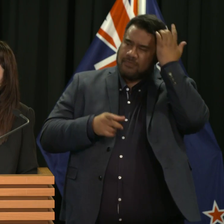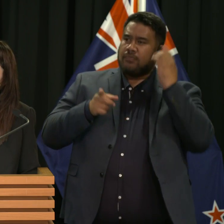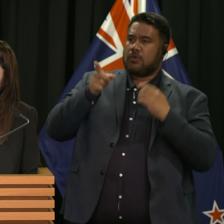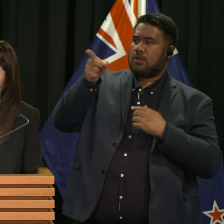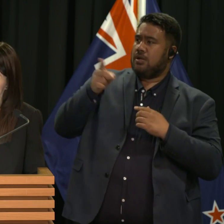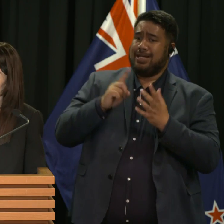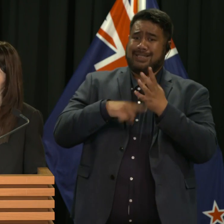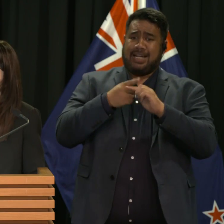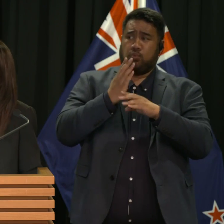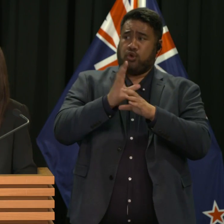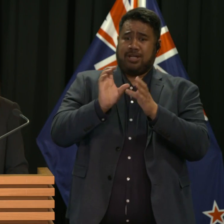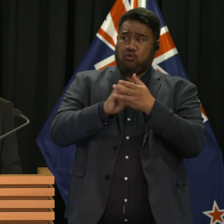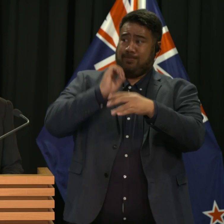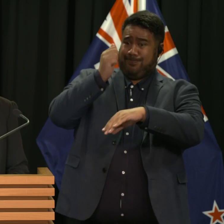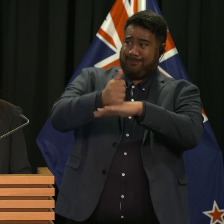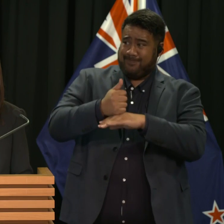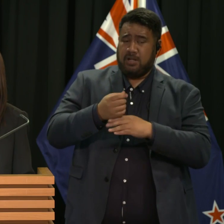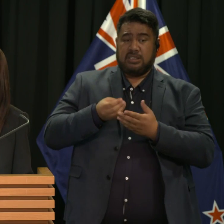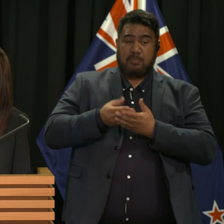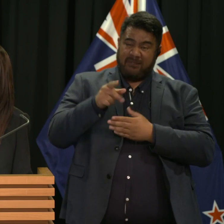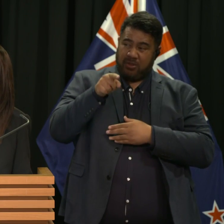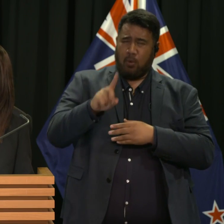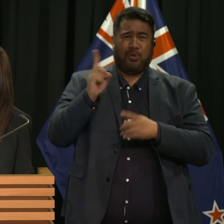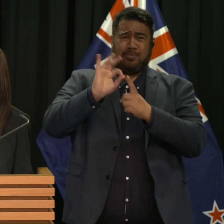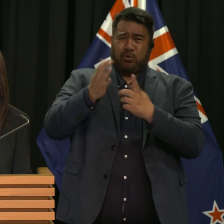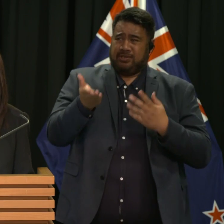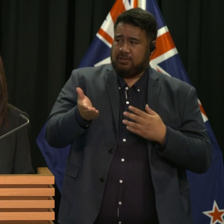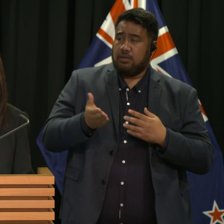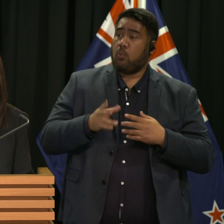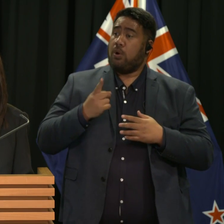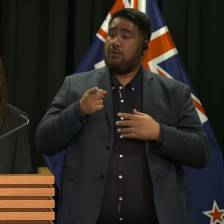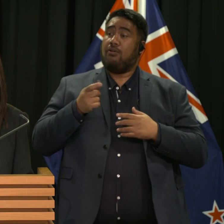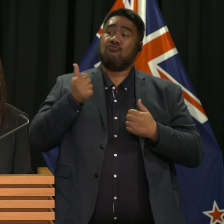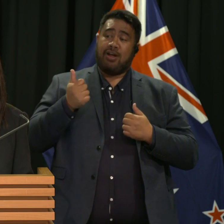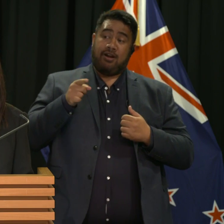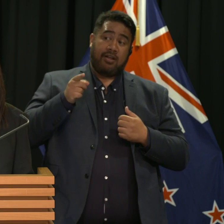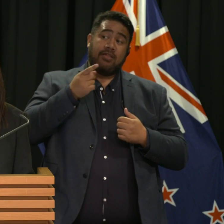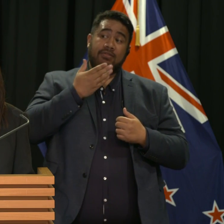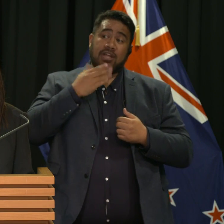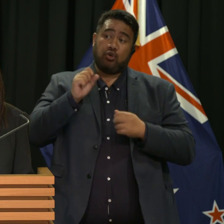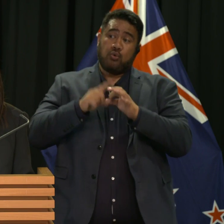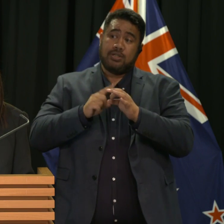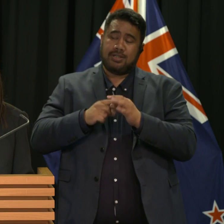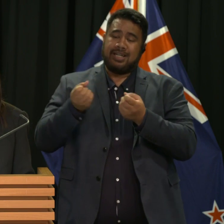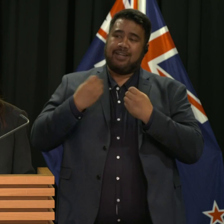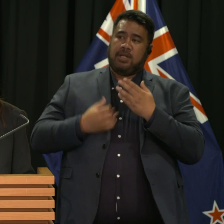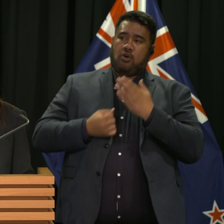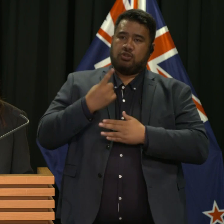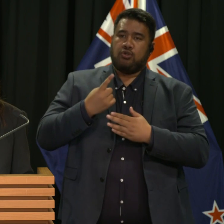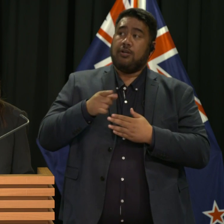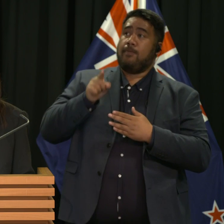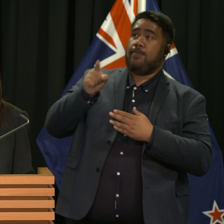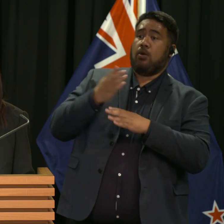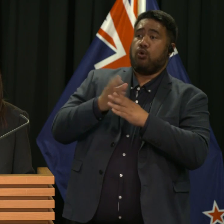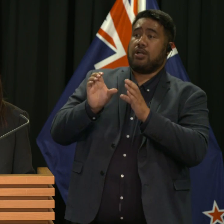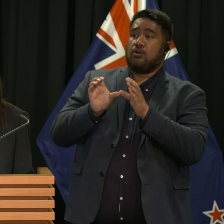tax working group and all the money that was expended on that? Again, this gives me the opportunity to actually talk about the fact that there were broader recommendations made